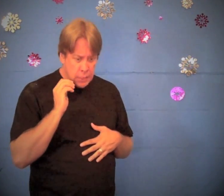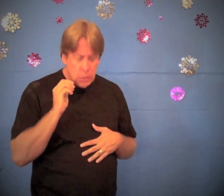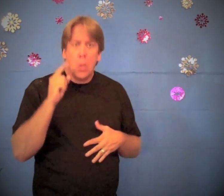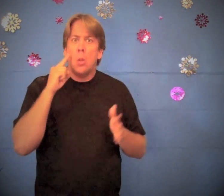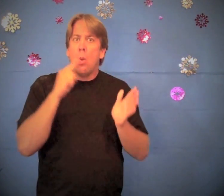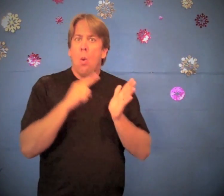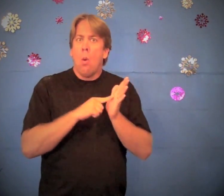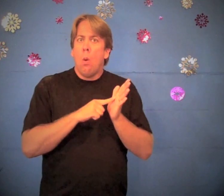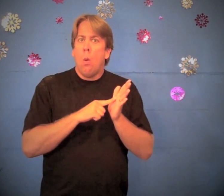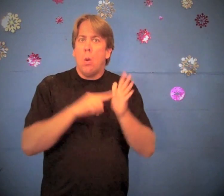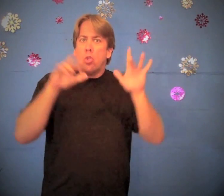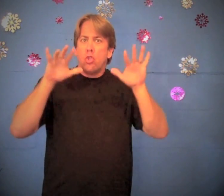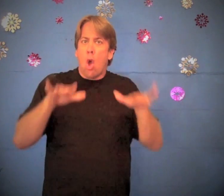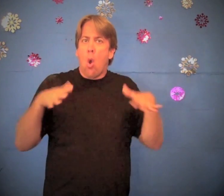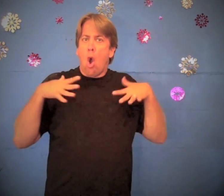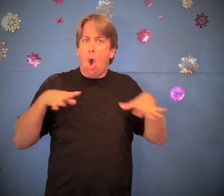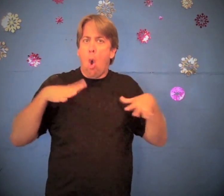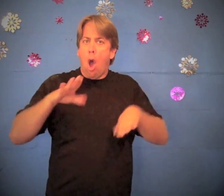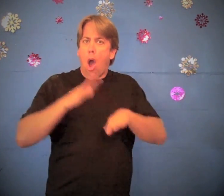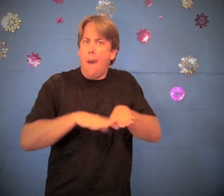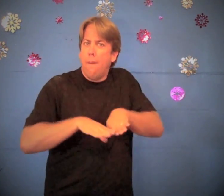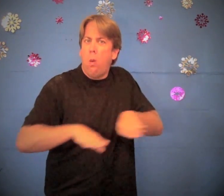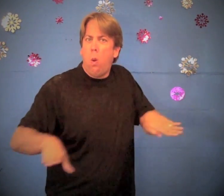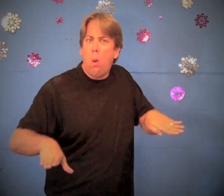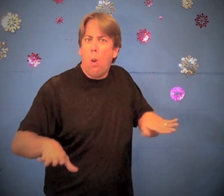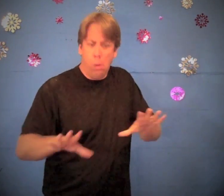he looked in his pocket.